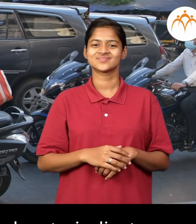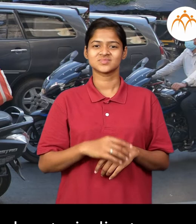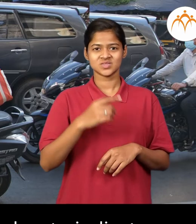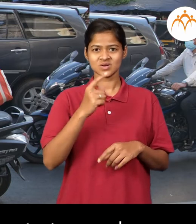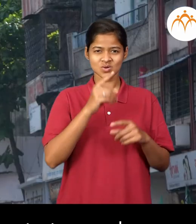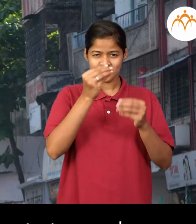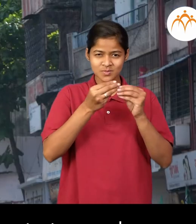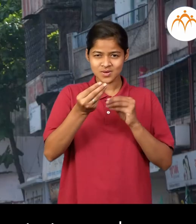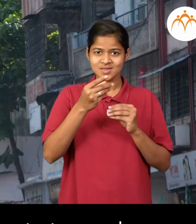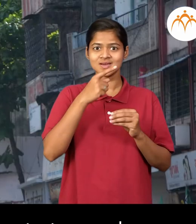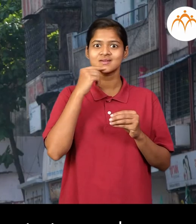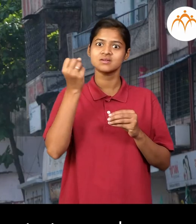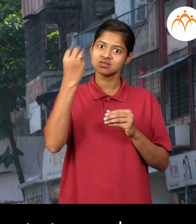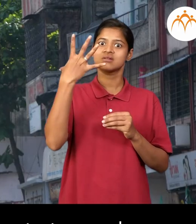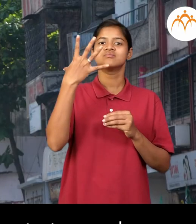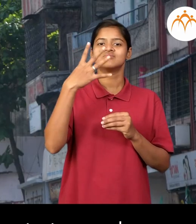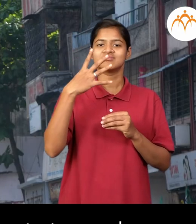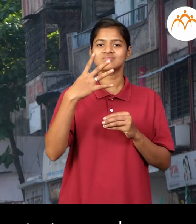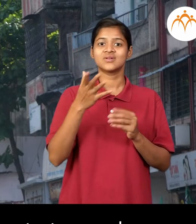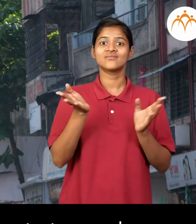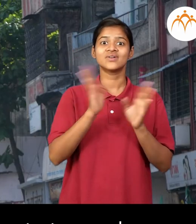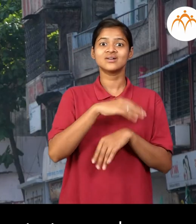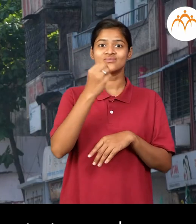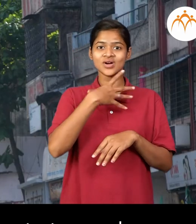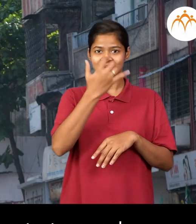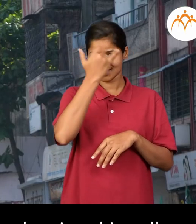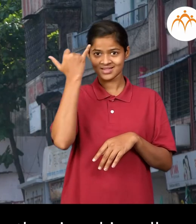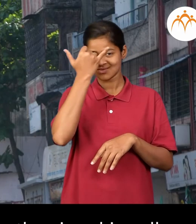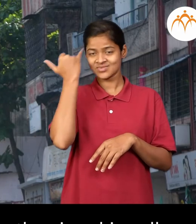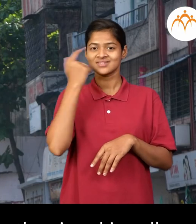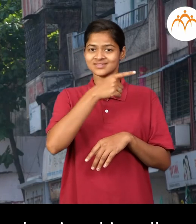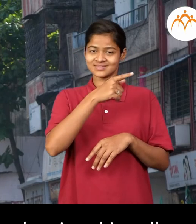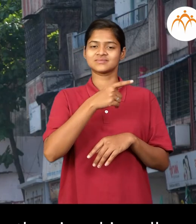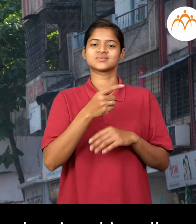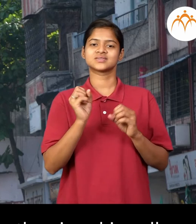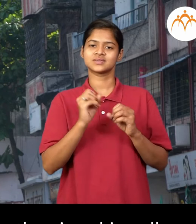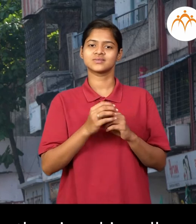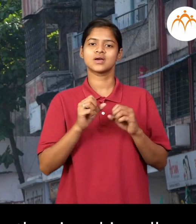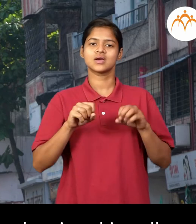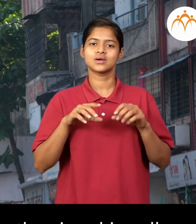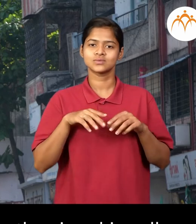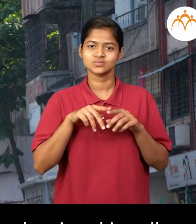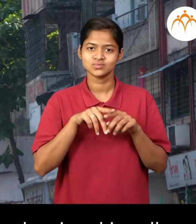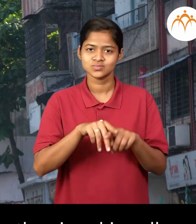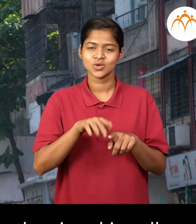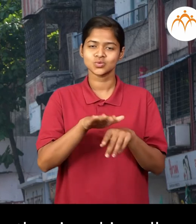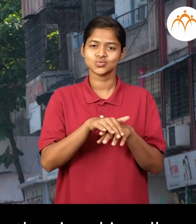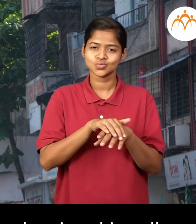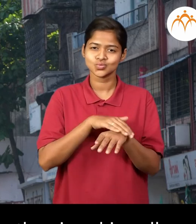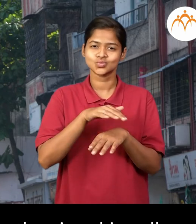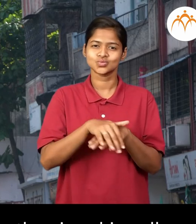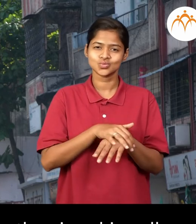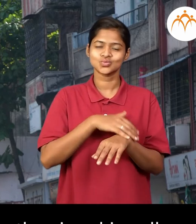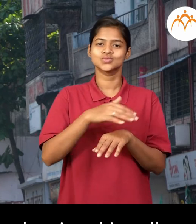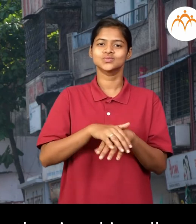indicate that the signal is going to turn red. We should drive slowly when the